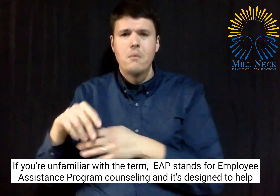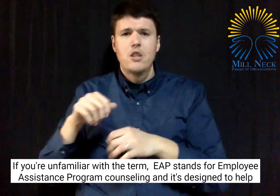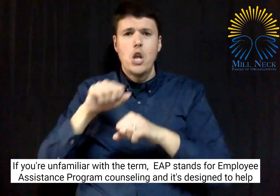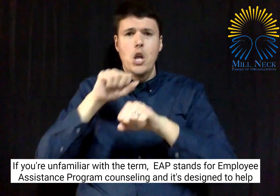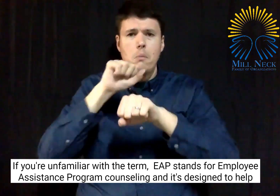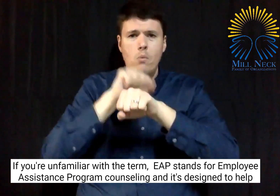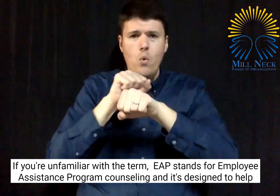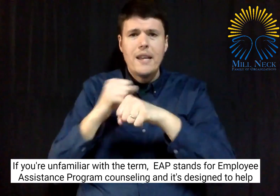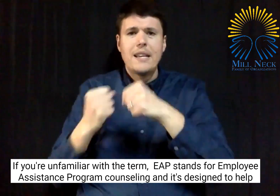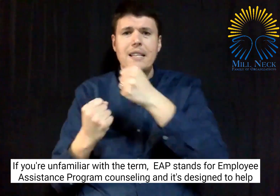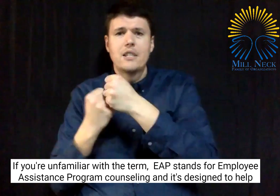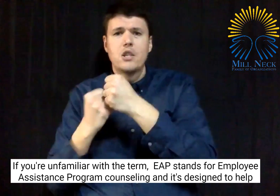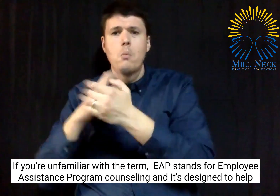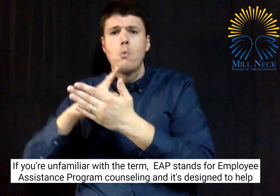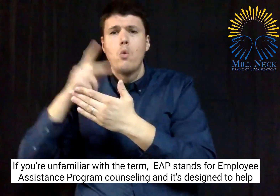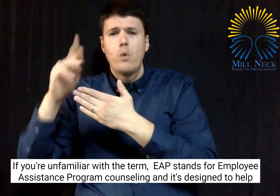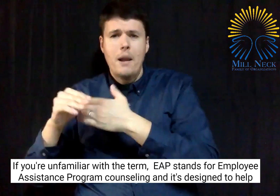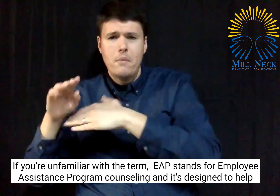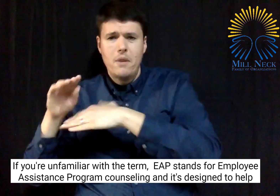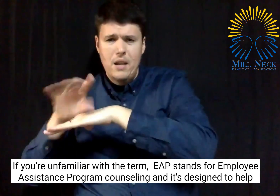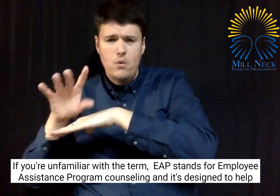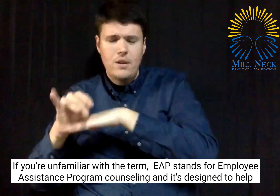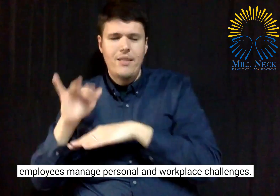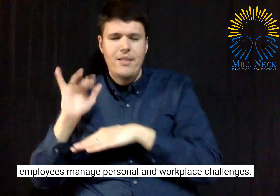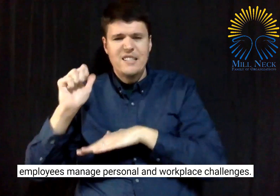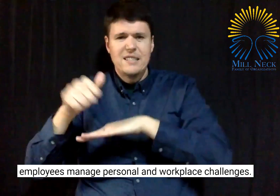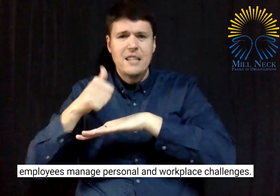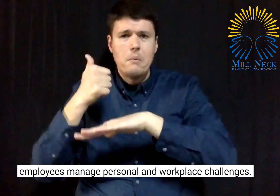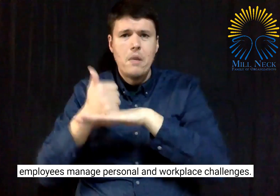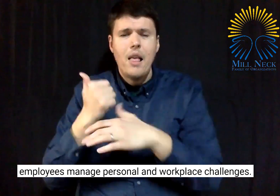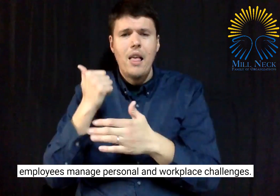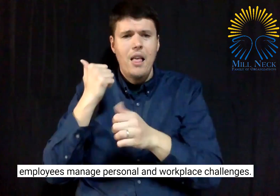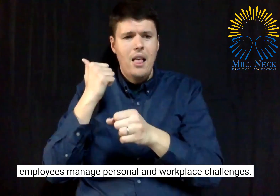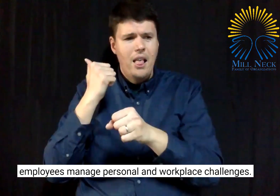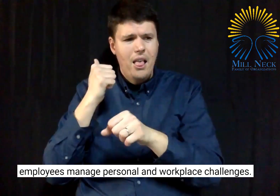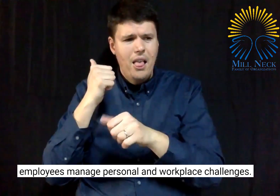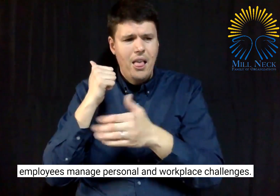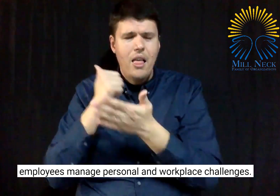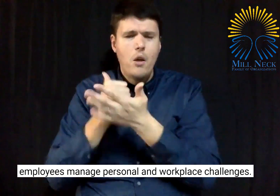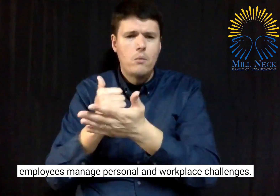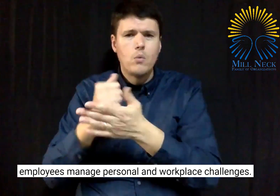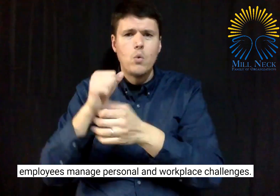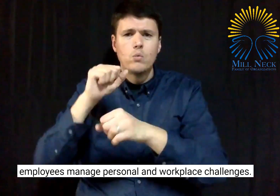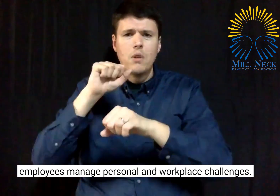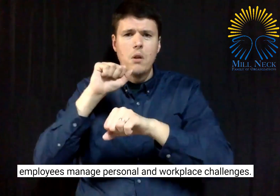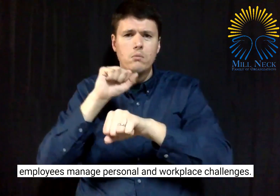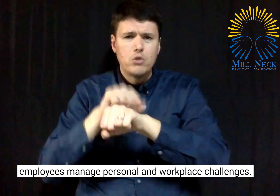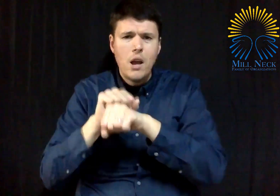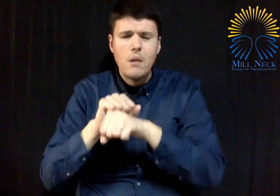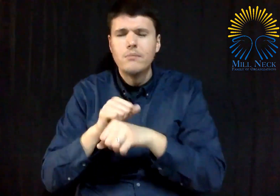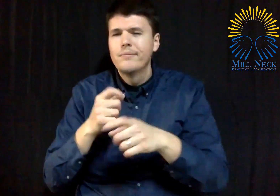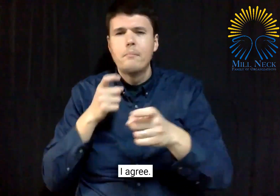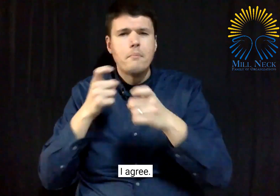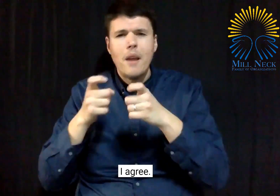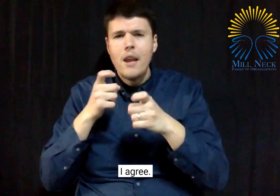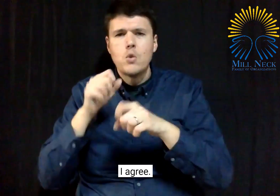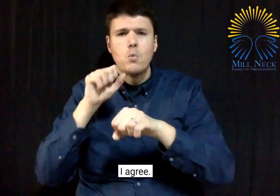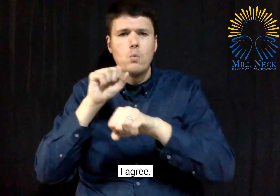Assistance Program Counseling, and it's designed to help employees manage personal and workplace challenges. I agree. I